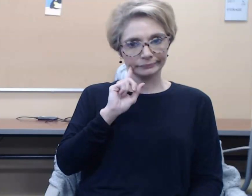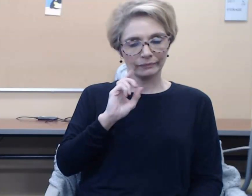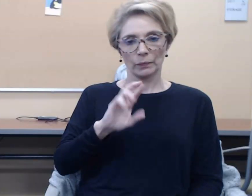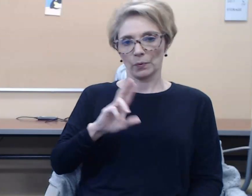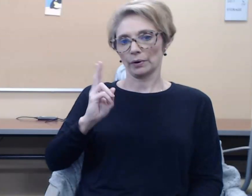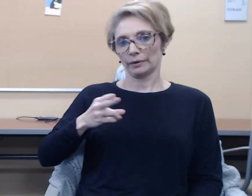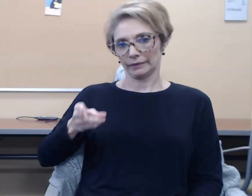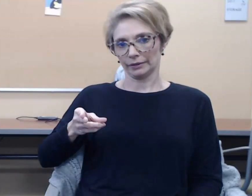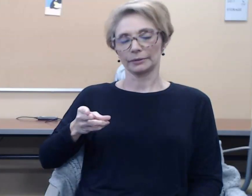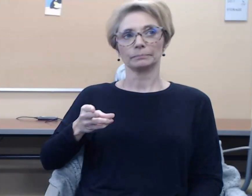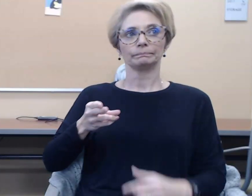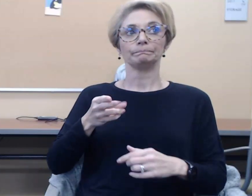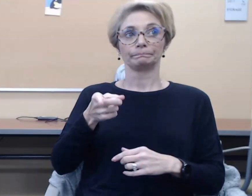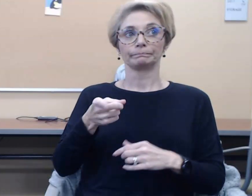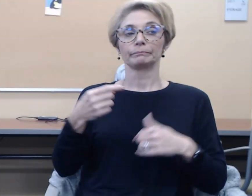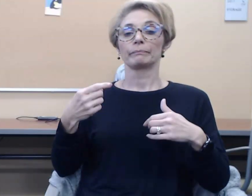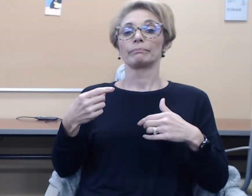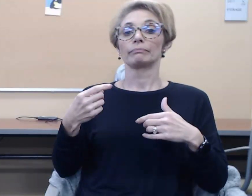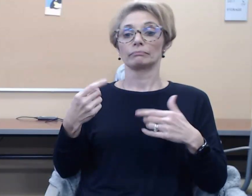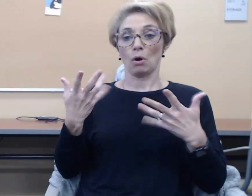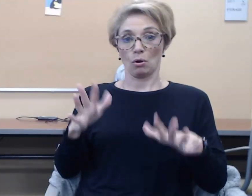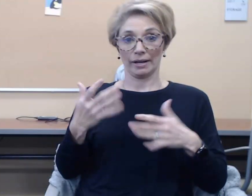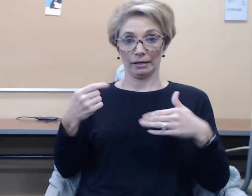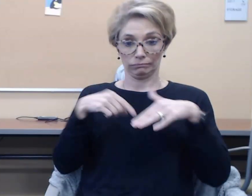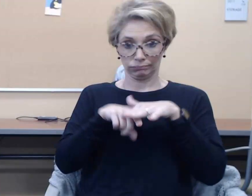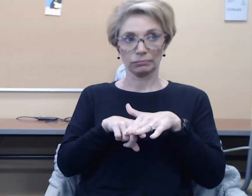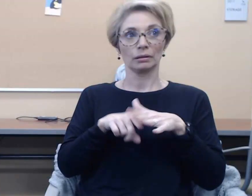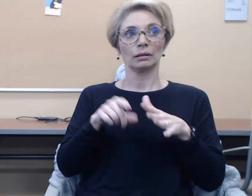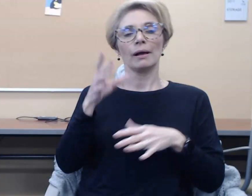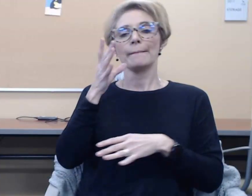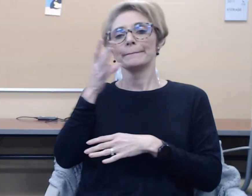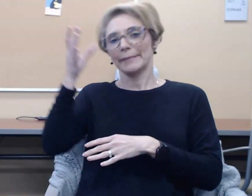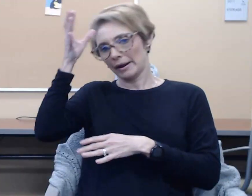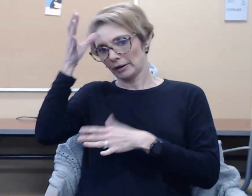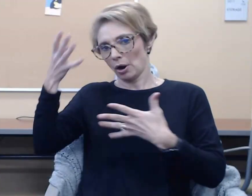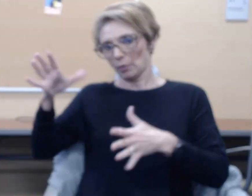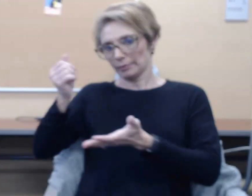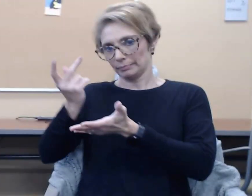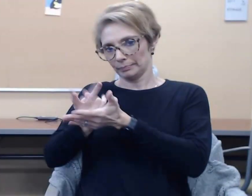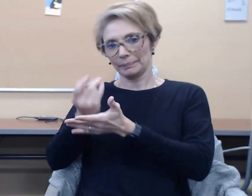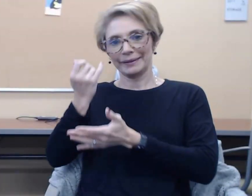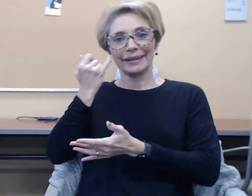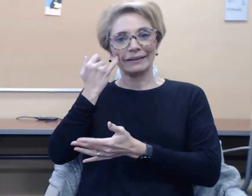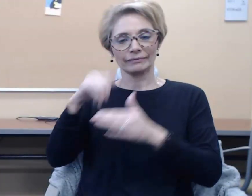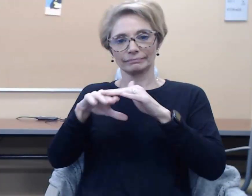Currently enrolled in a mainstream setting, granted parent or guardian permission if they're under the age of 18.